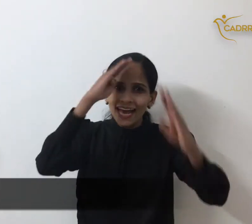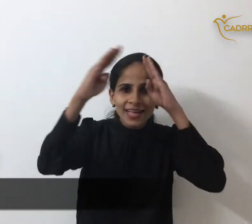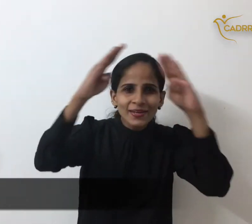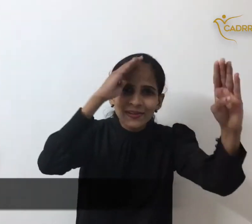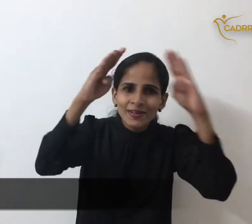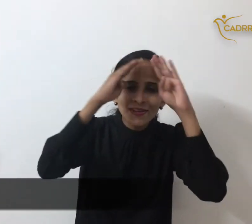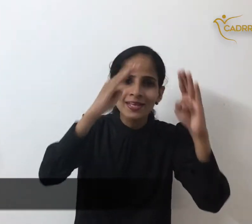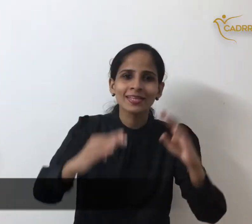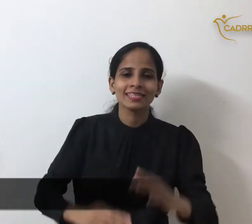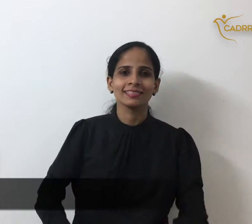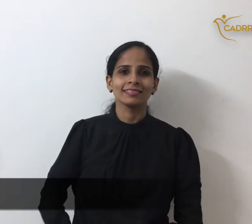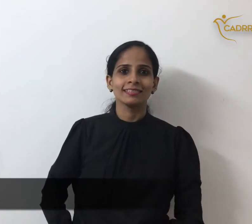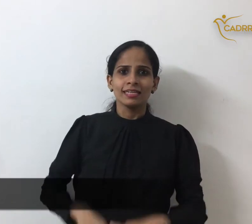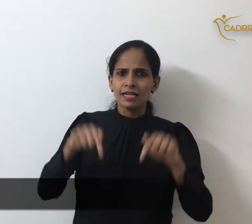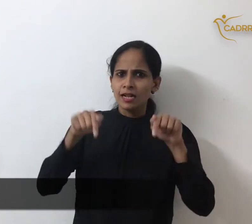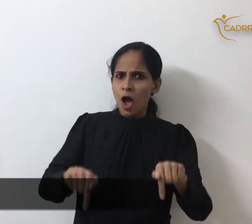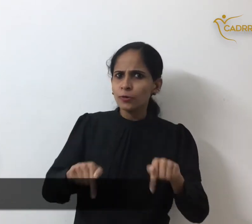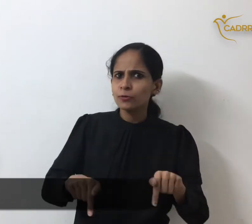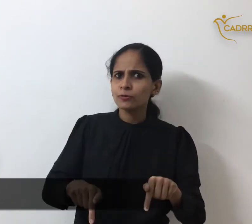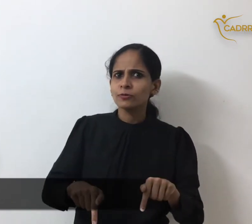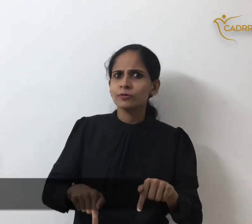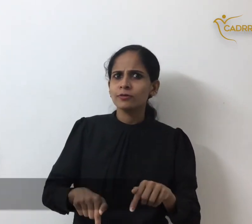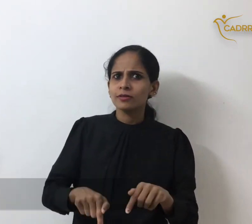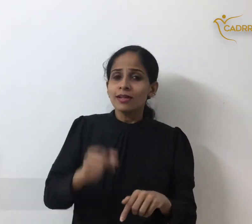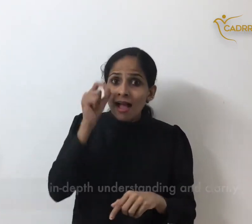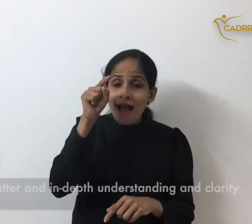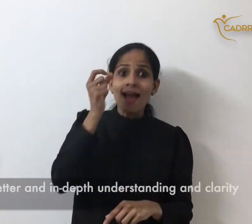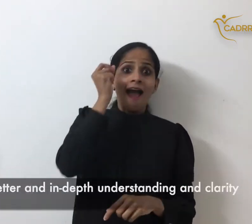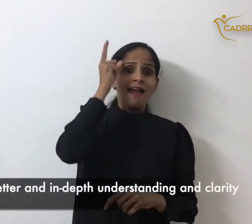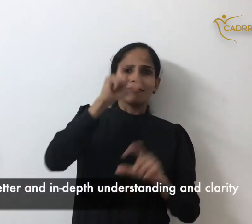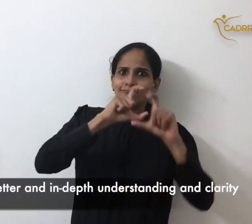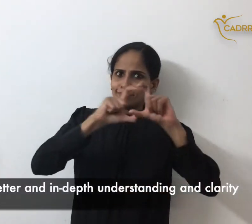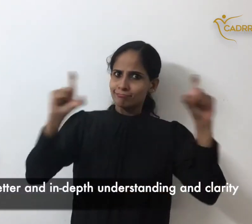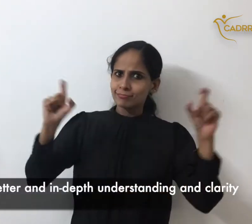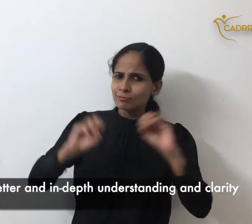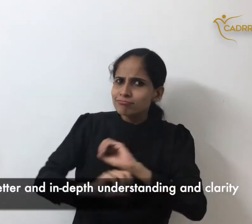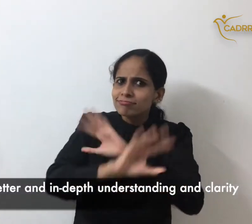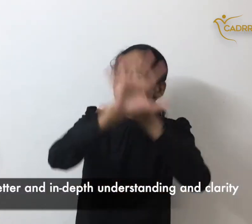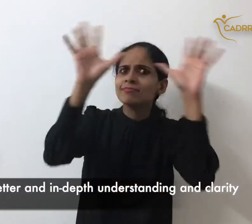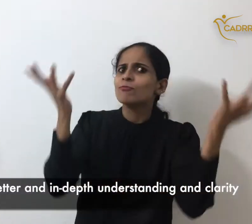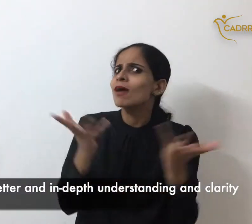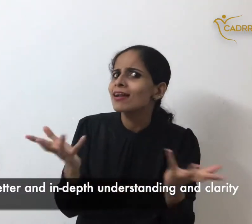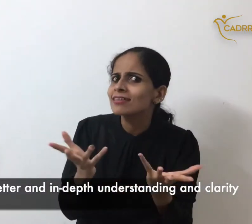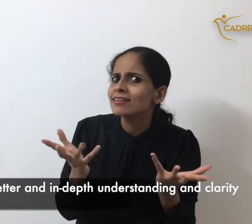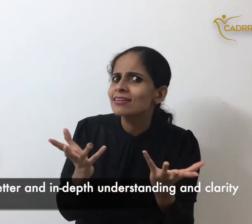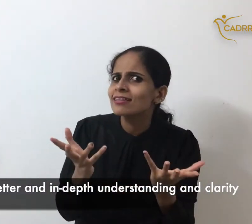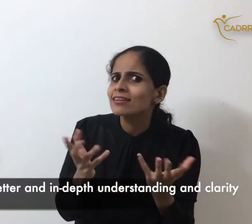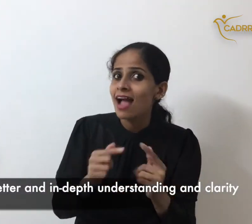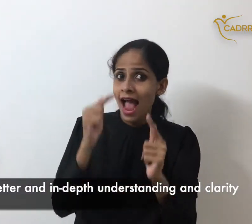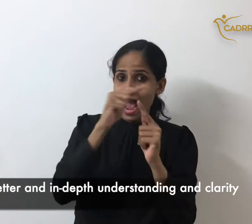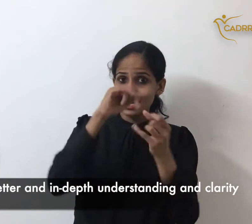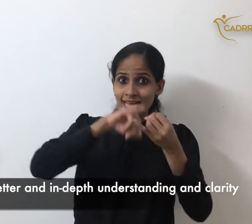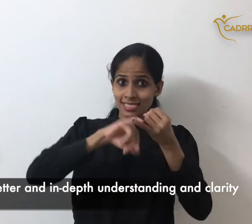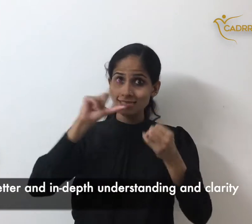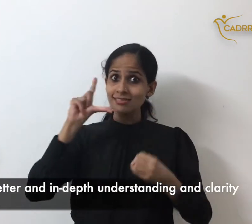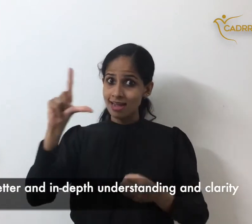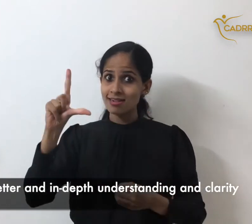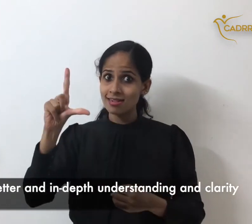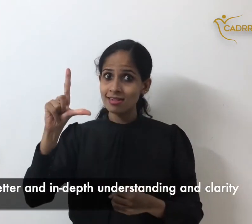Hello! We now have a better and in-depth understanding and